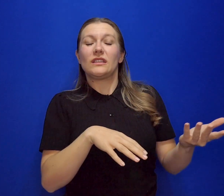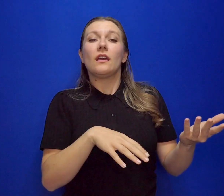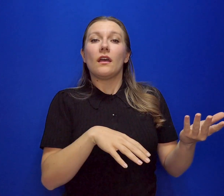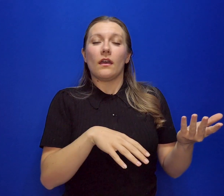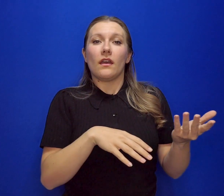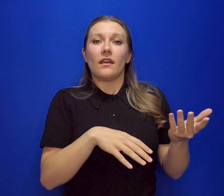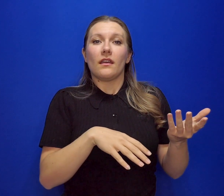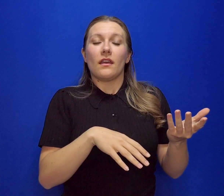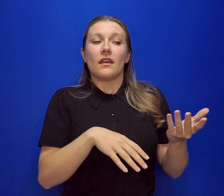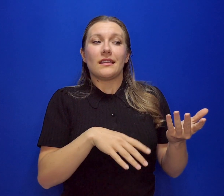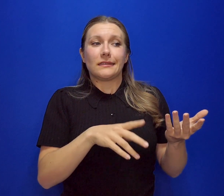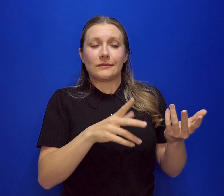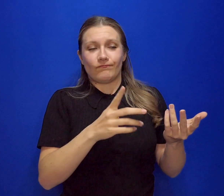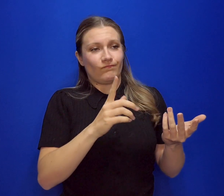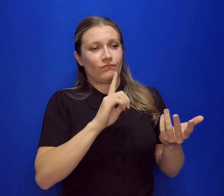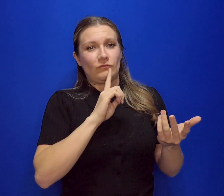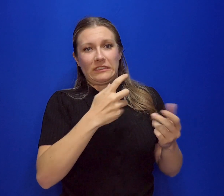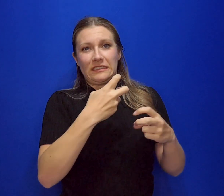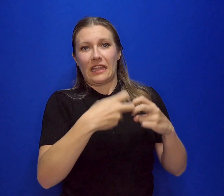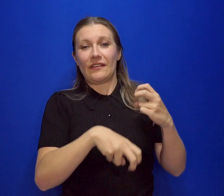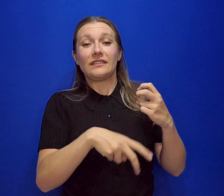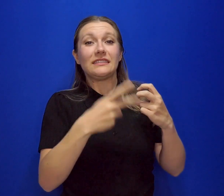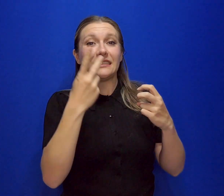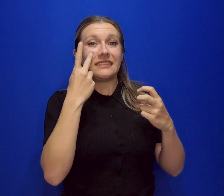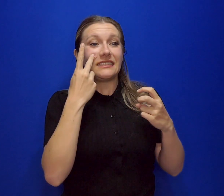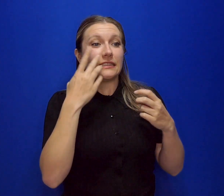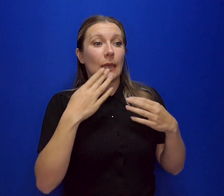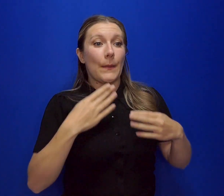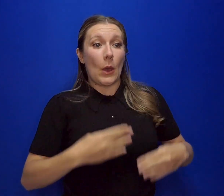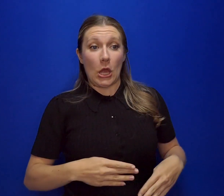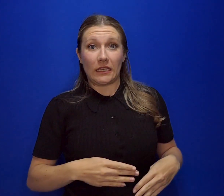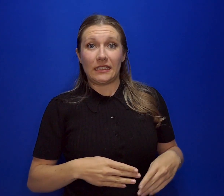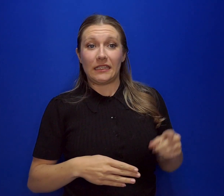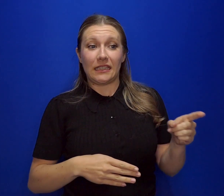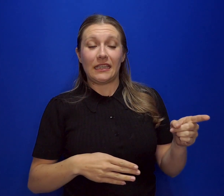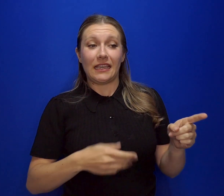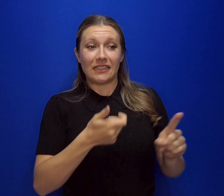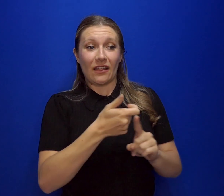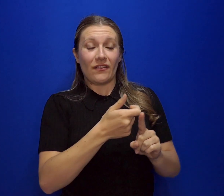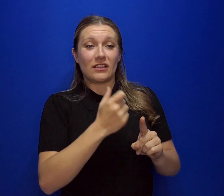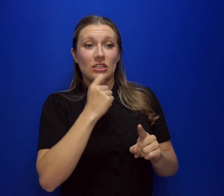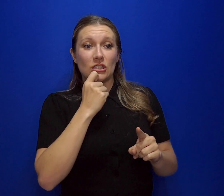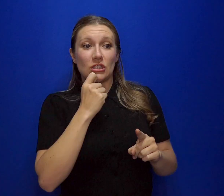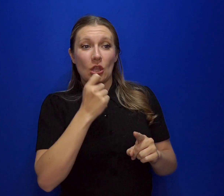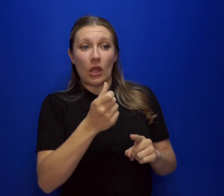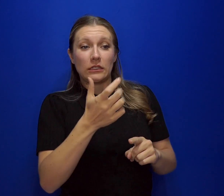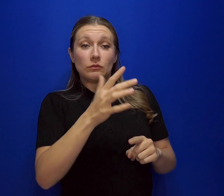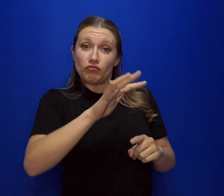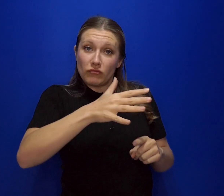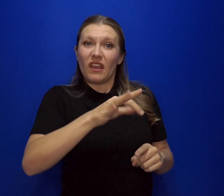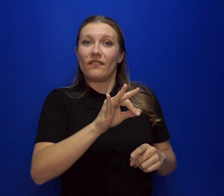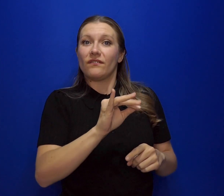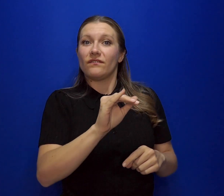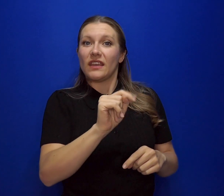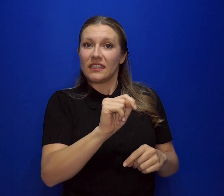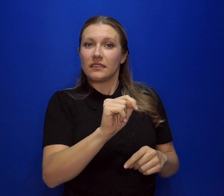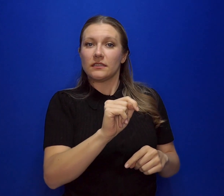something, it is very difficult to see a body that isn't somewhat fit. Most